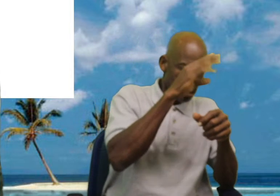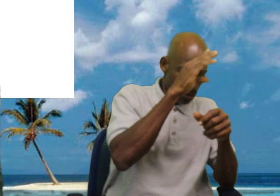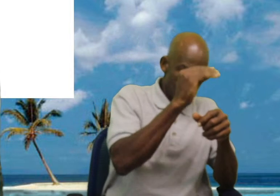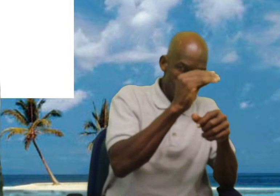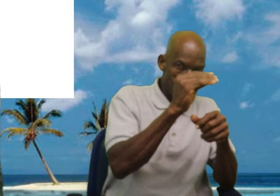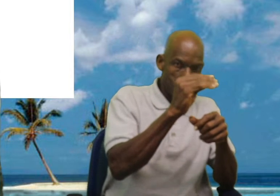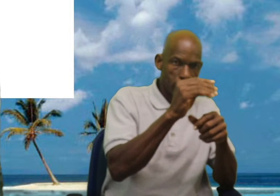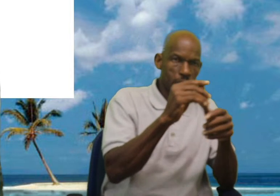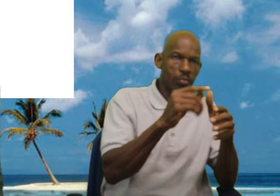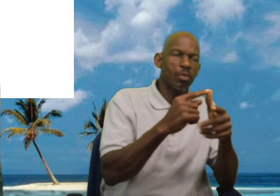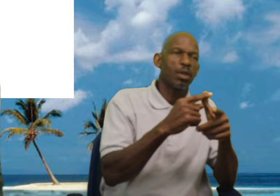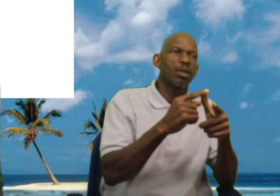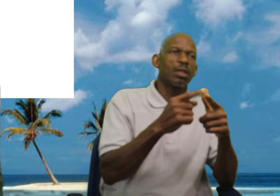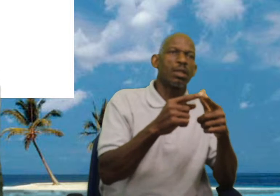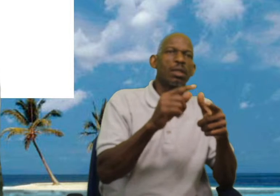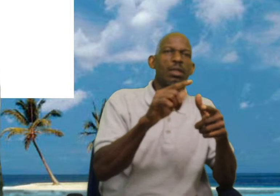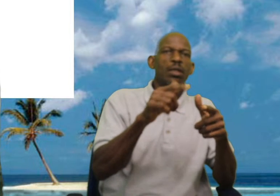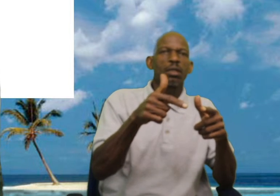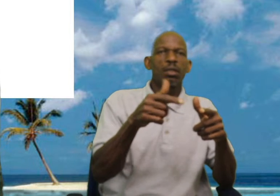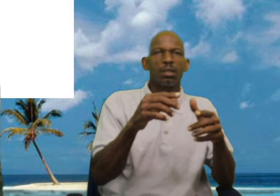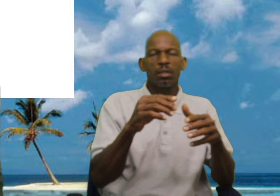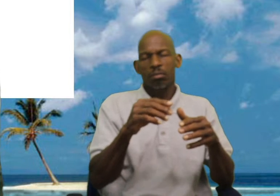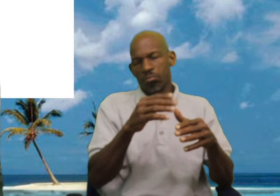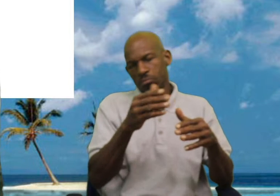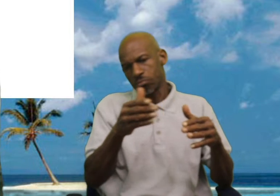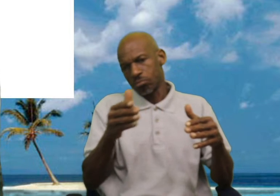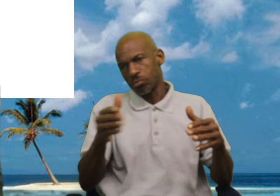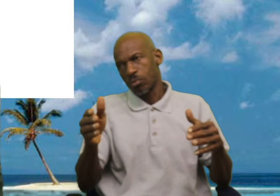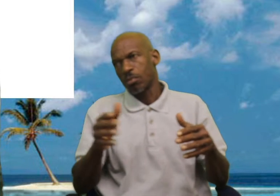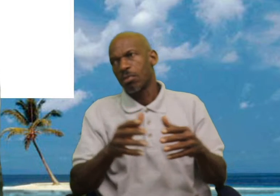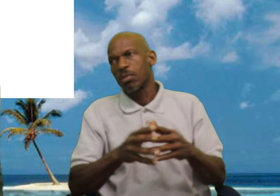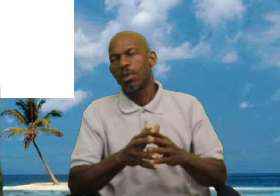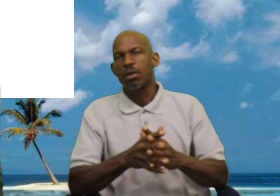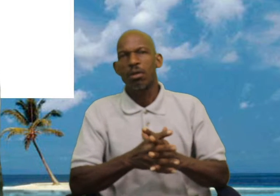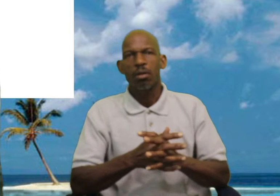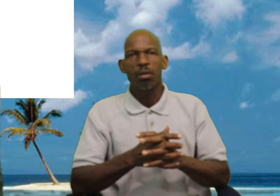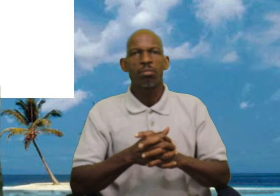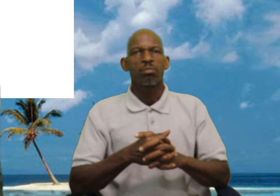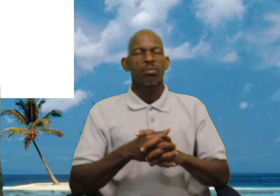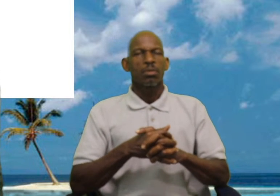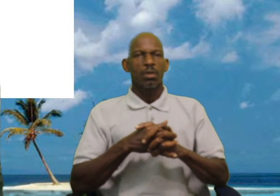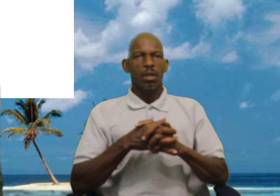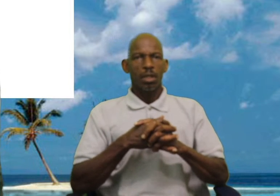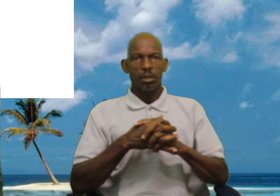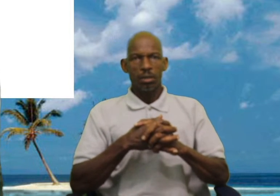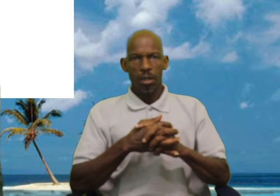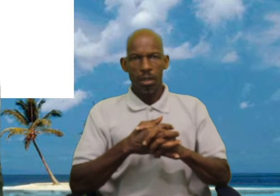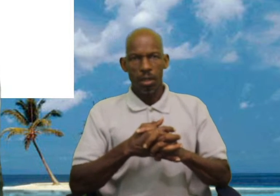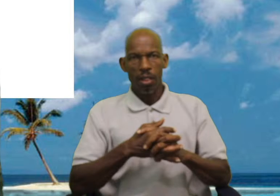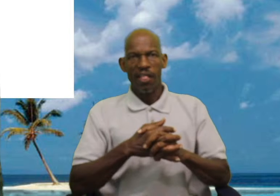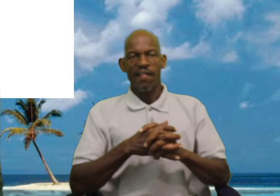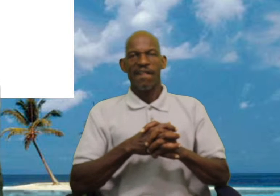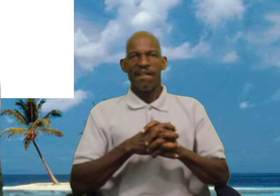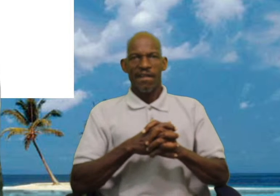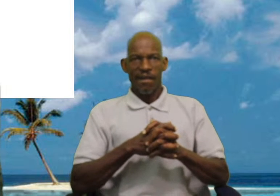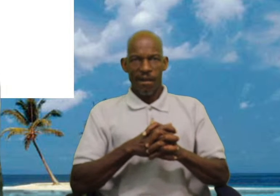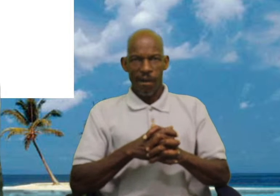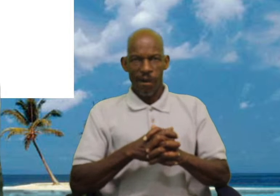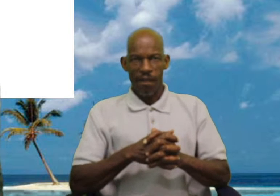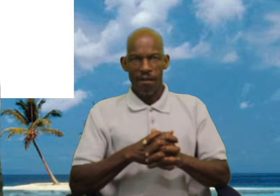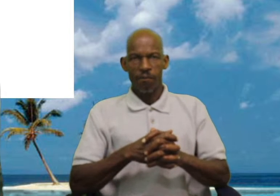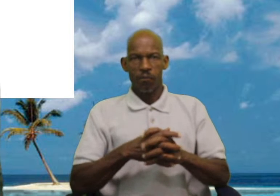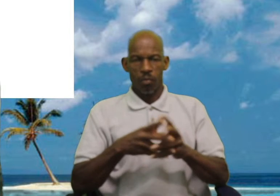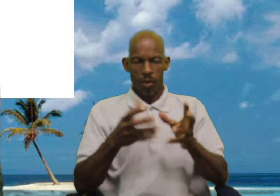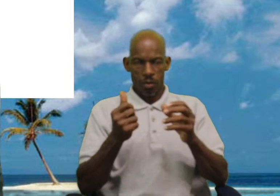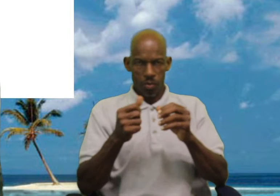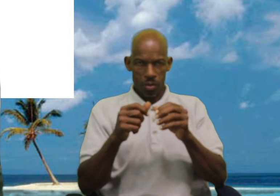together, you will use the pronoun. And I will show you a little example of that after a while. Okay, so let's do this. Let's do some